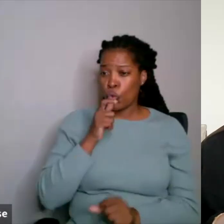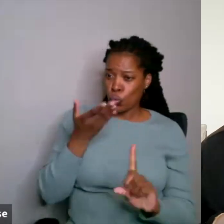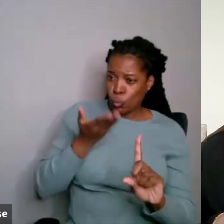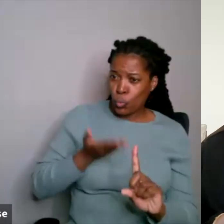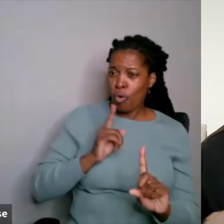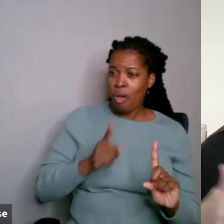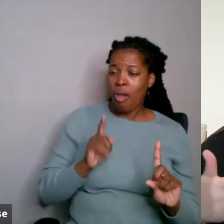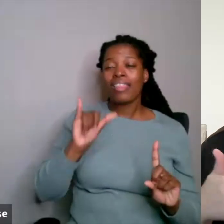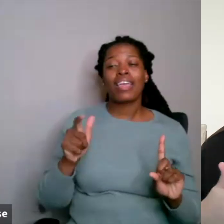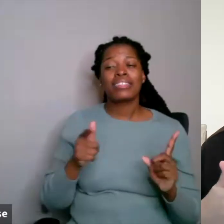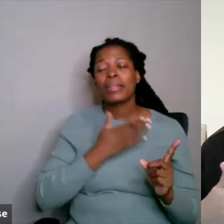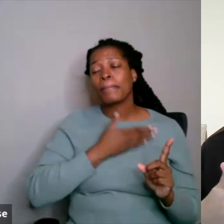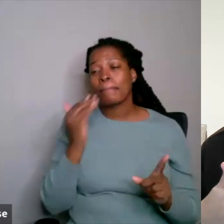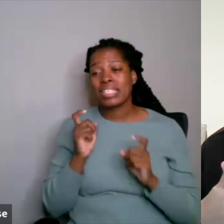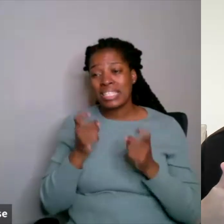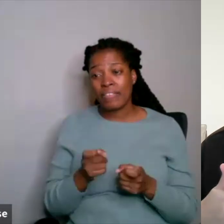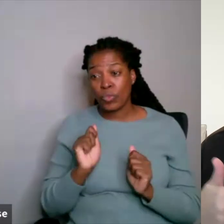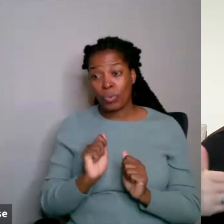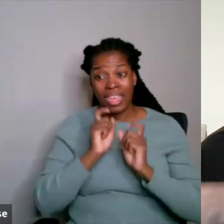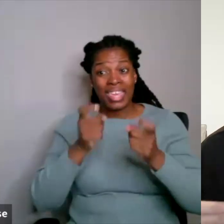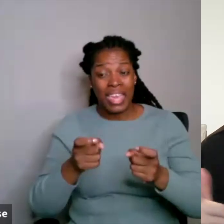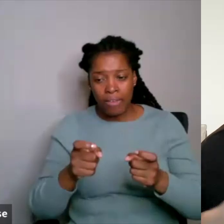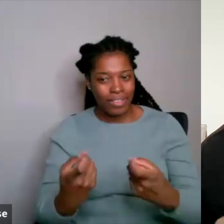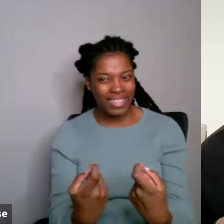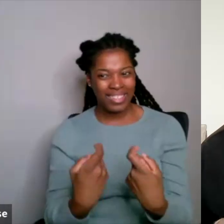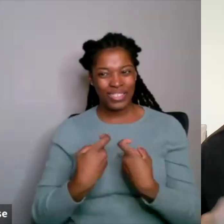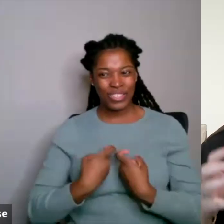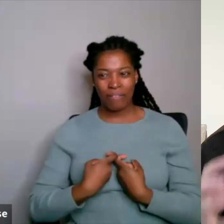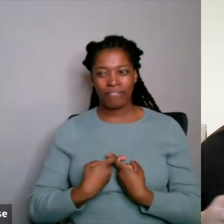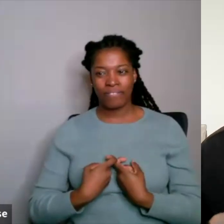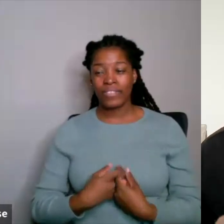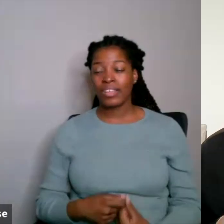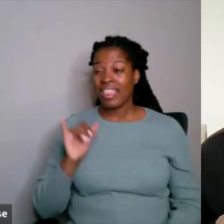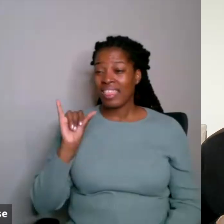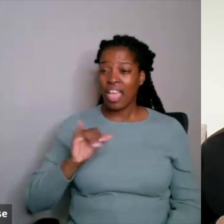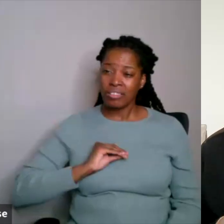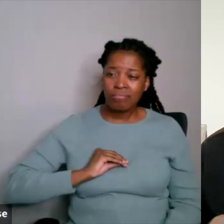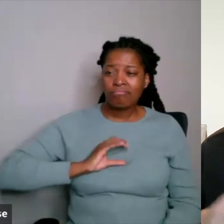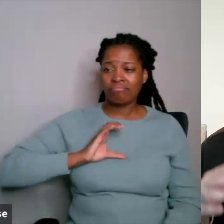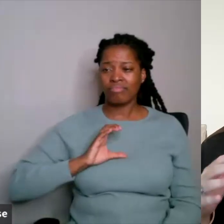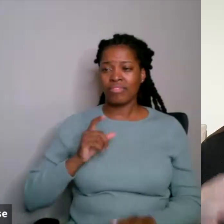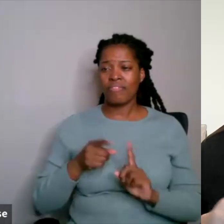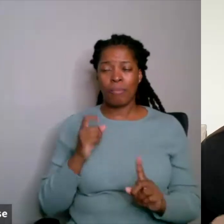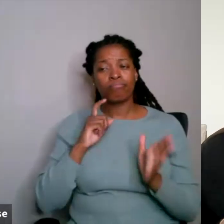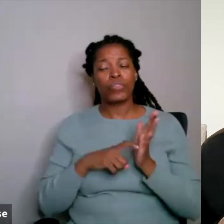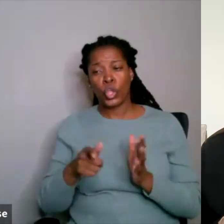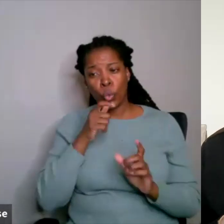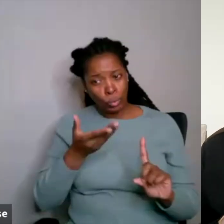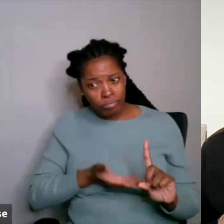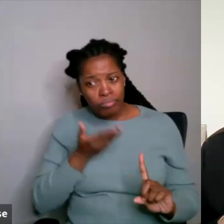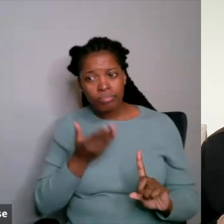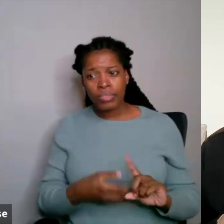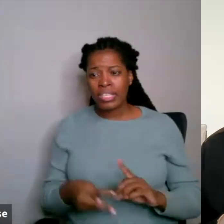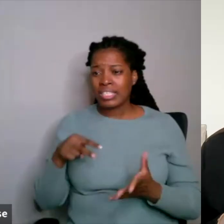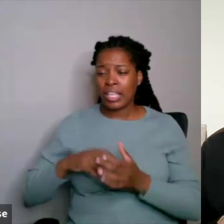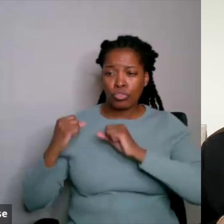greatest gift you can offer to yourself. That confidence that comes from knowing who you are, standing firm on your